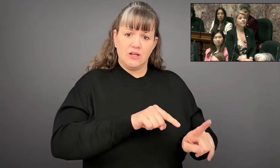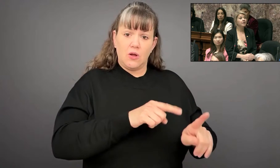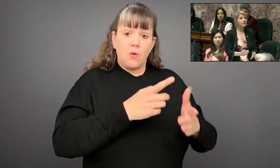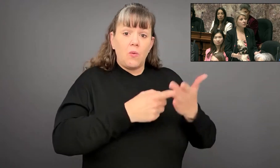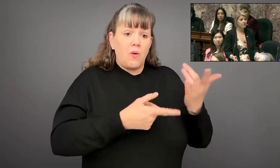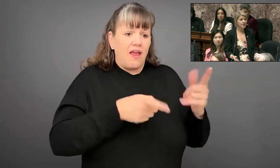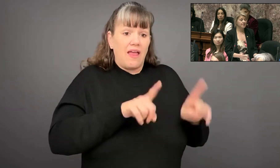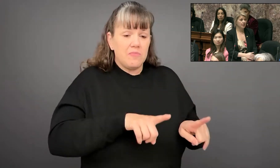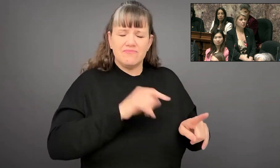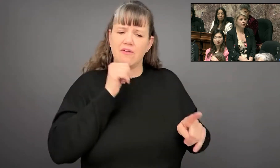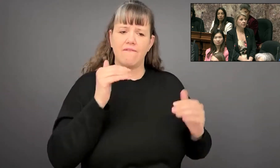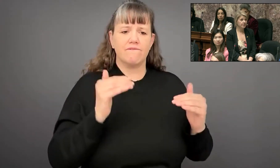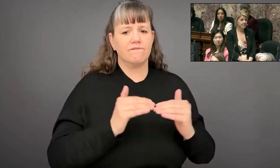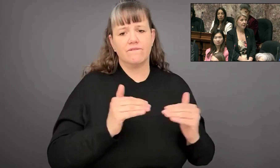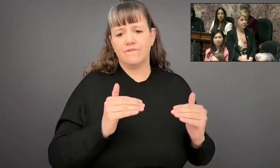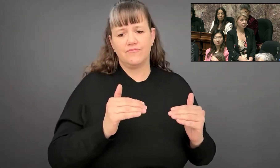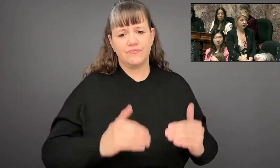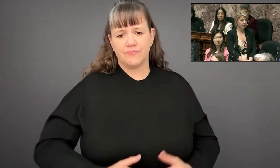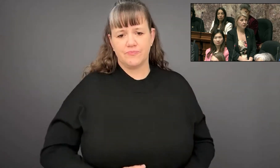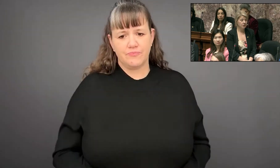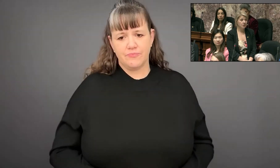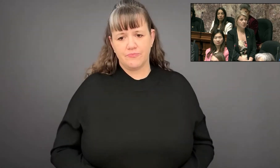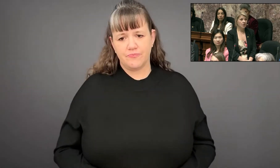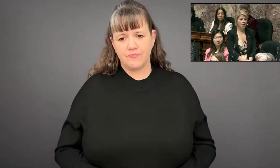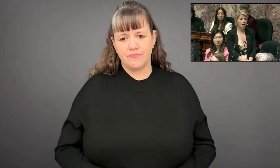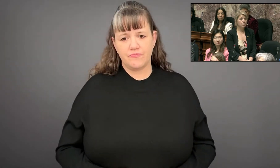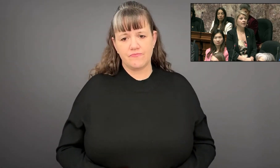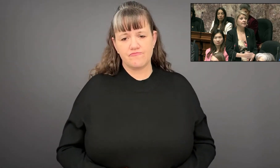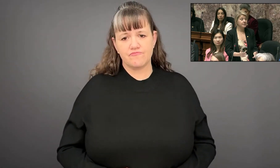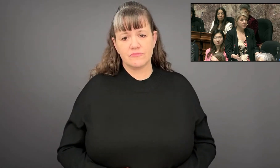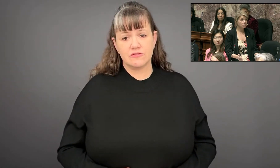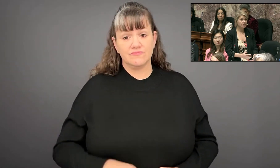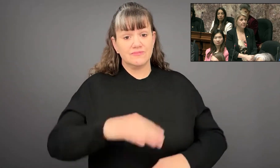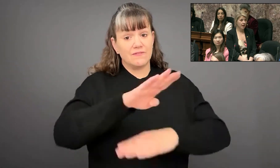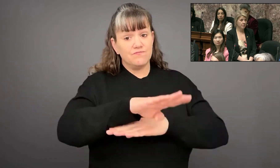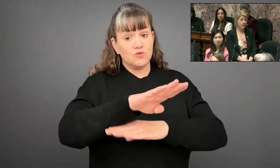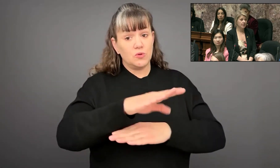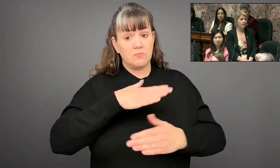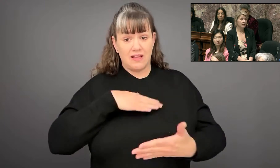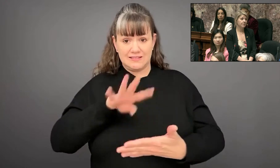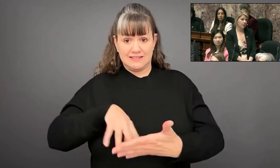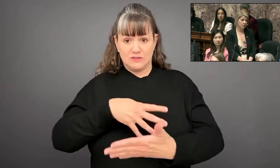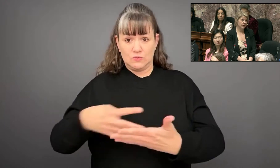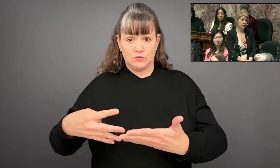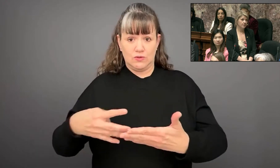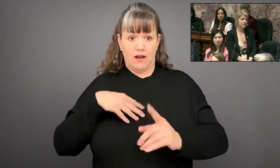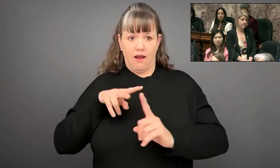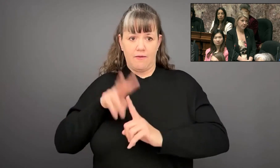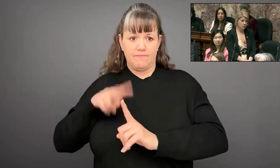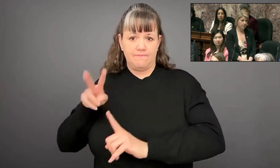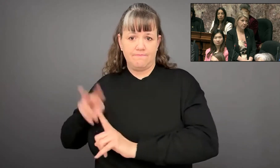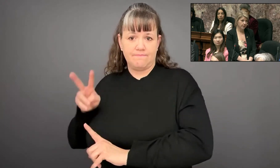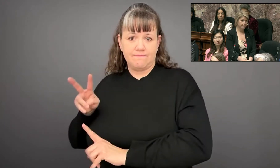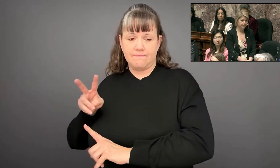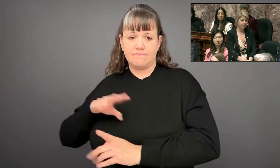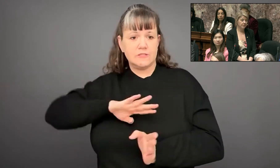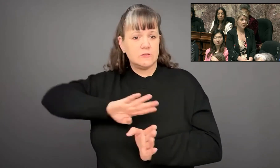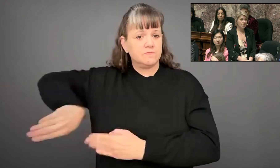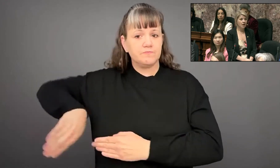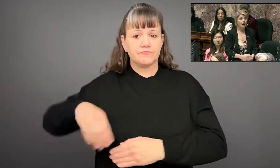I have cleared my schedule this afternoon. I would like to meet with the family if they would like to meet with